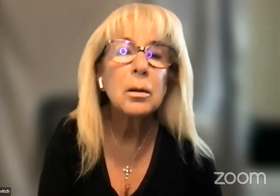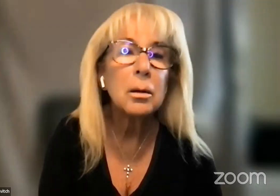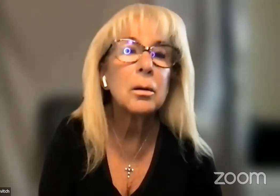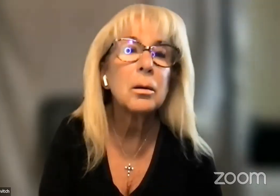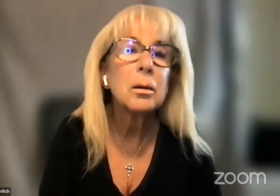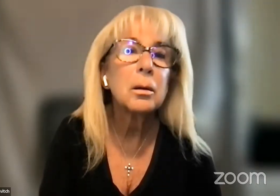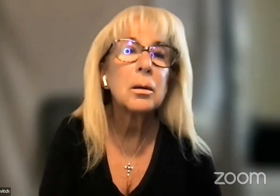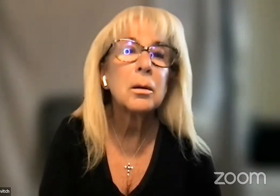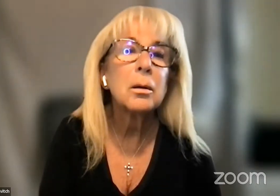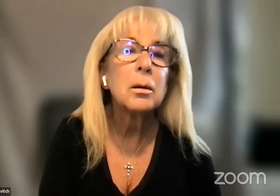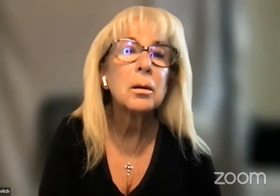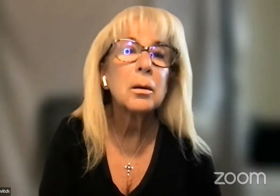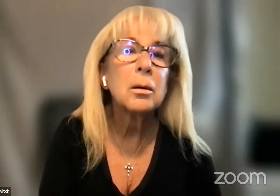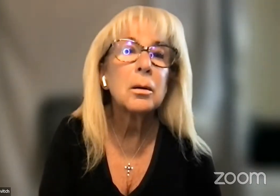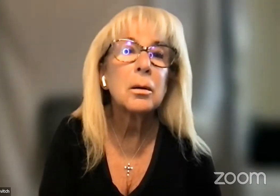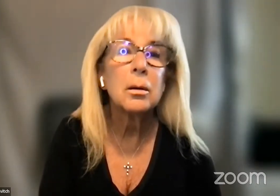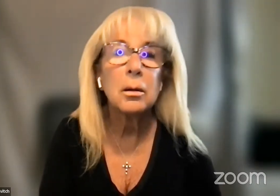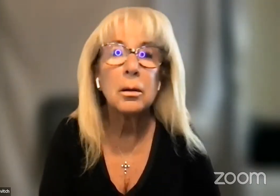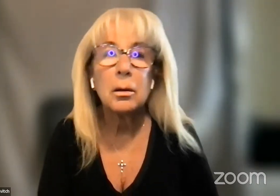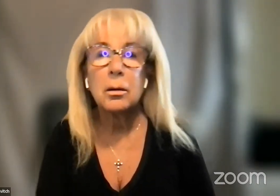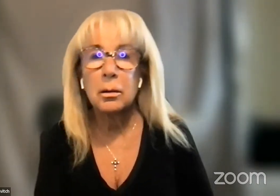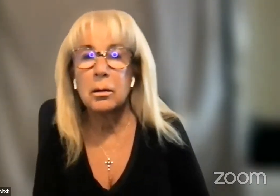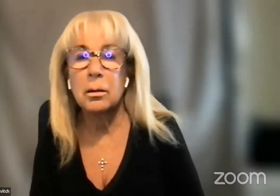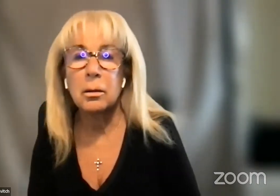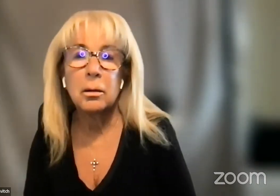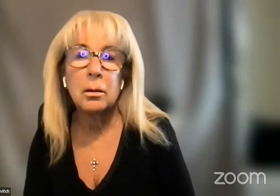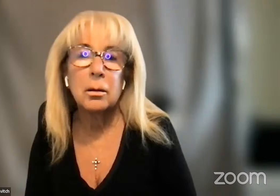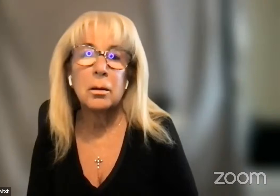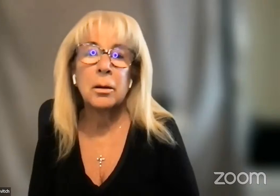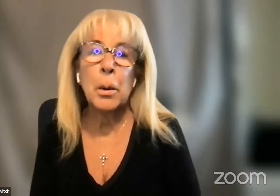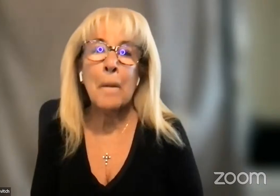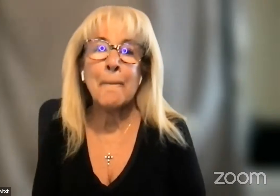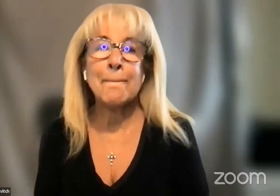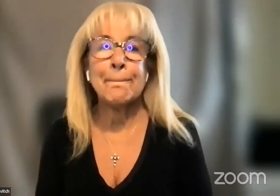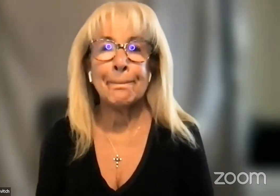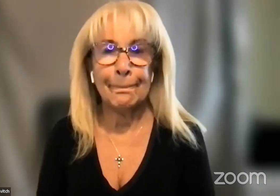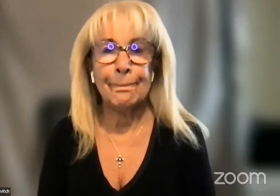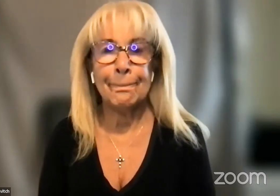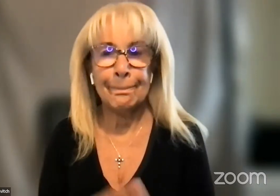community. That's it. Thank you.